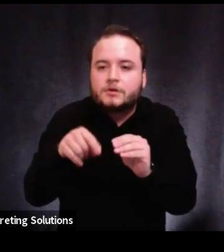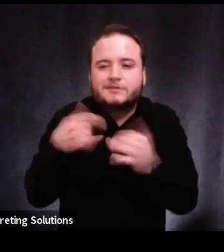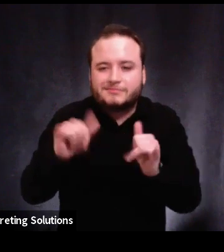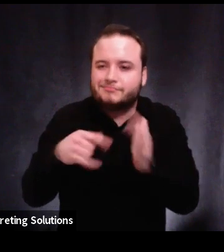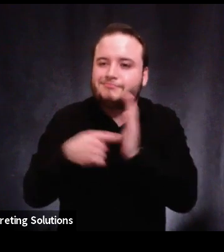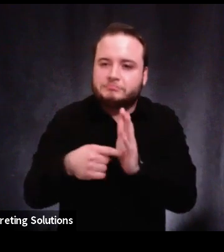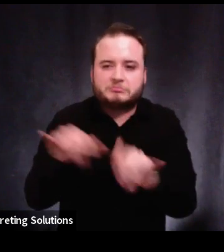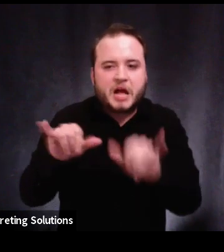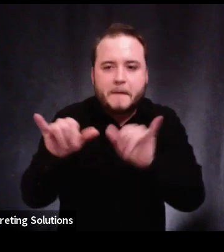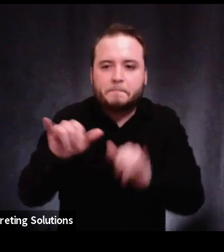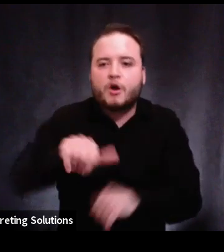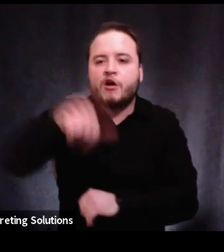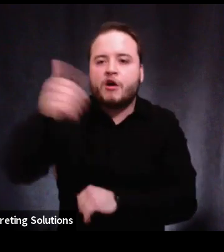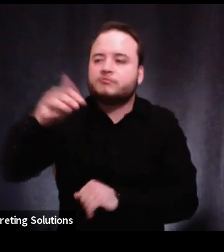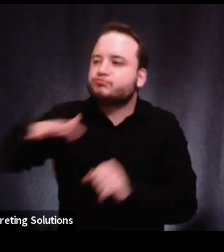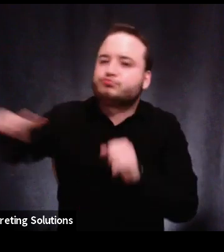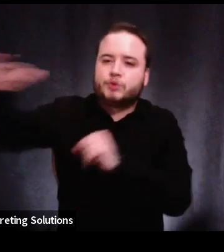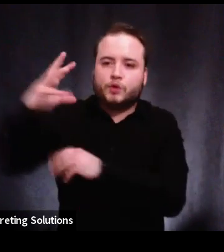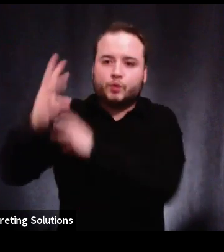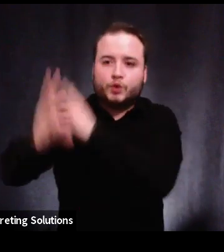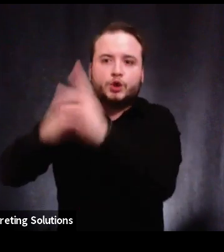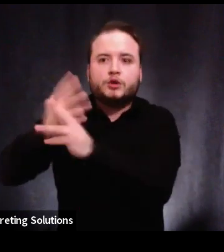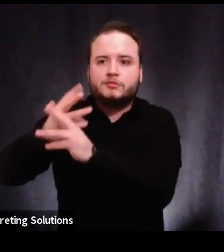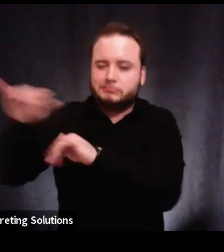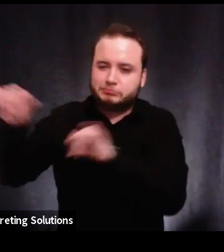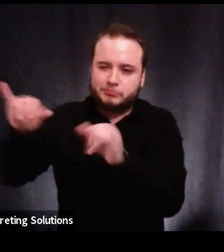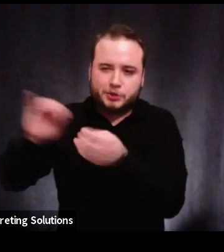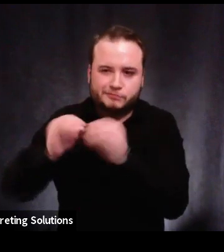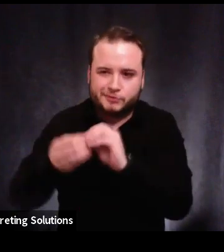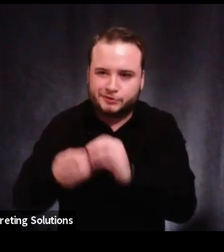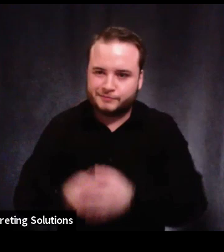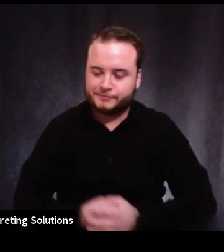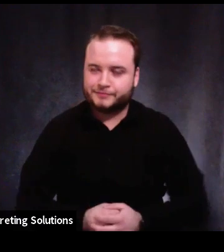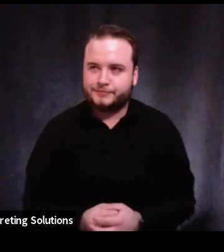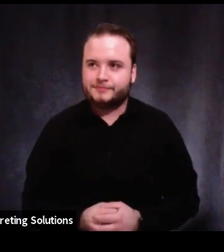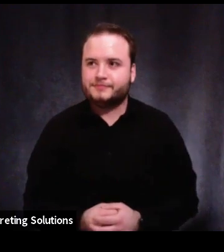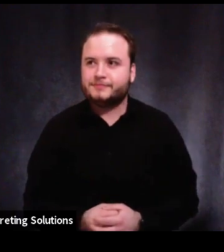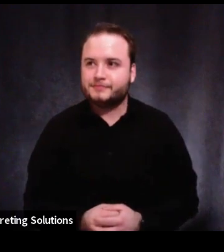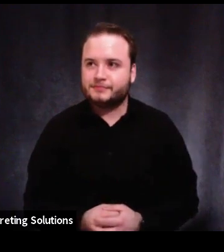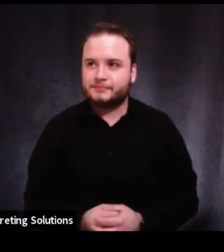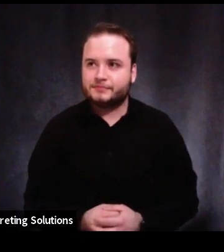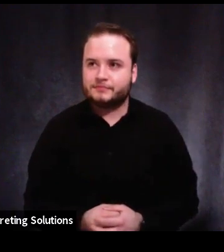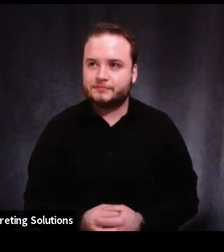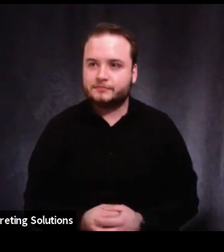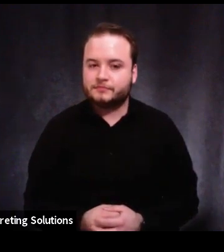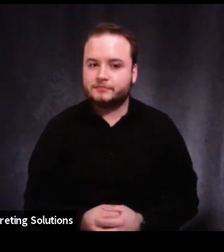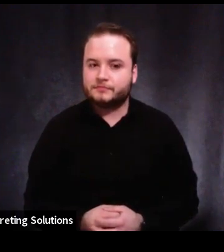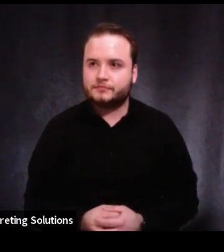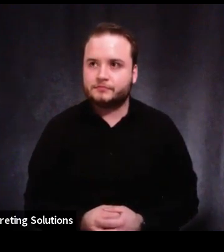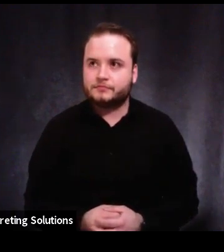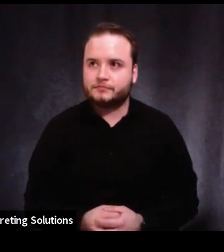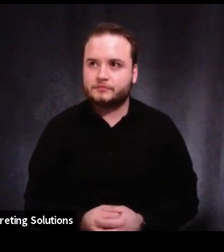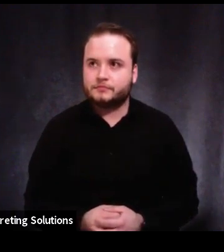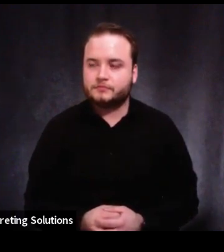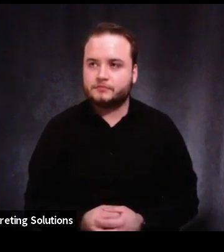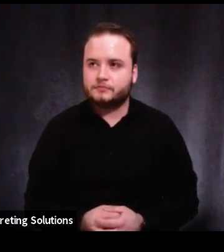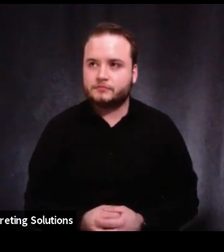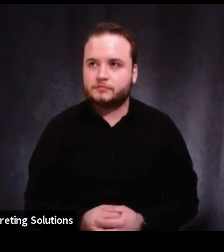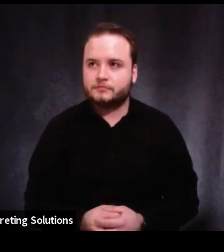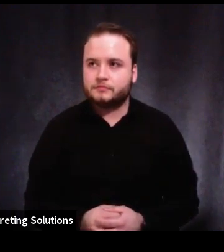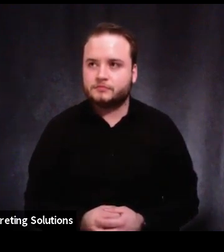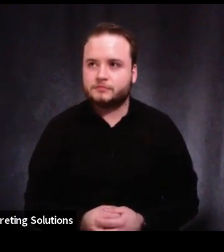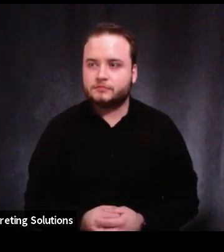Thank you. And can I just also follow up? So the model that we saw today is based on 2,200 ICU bed